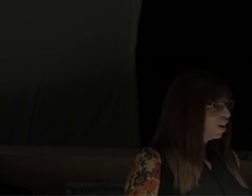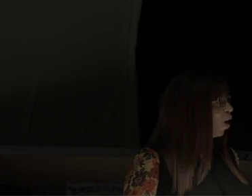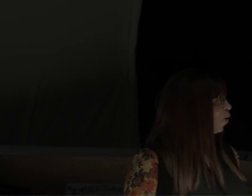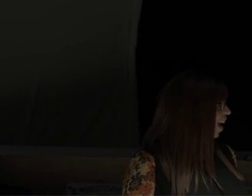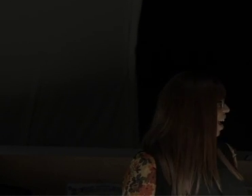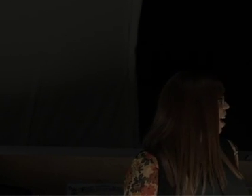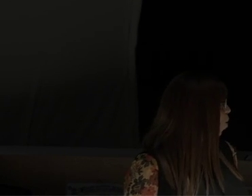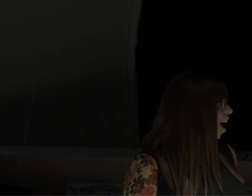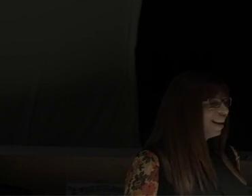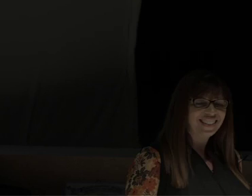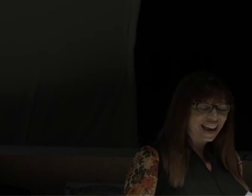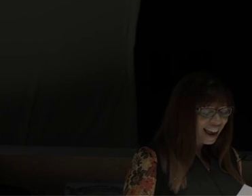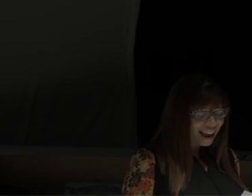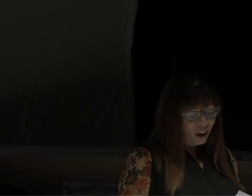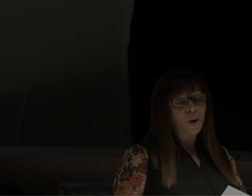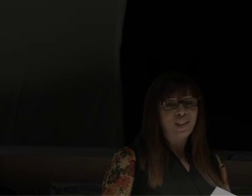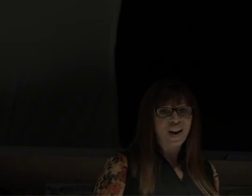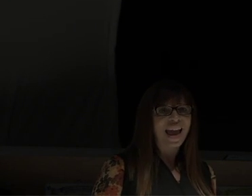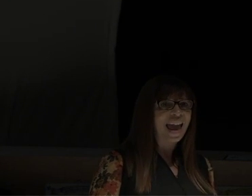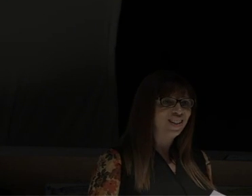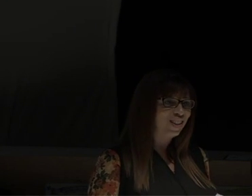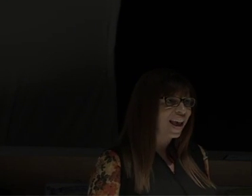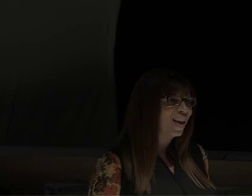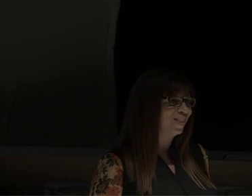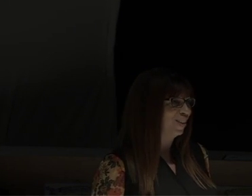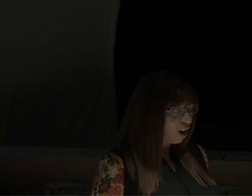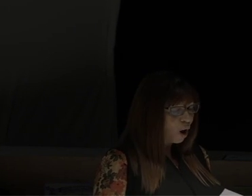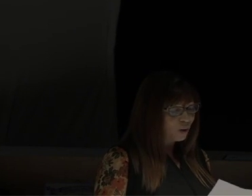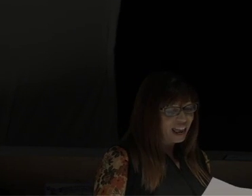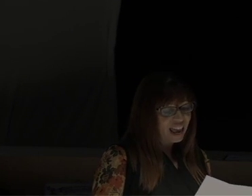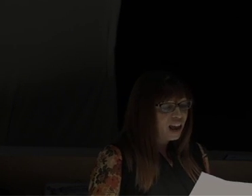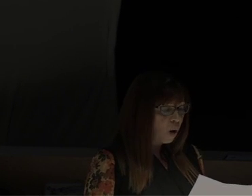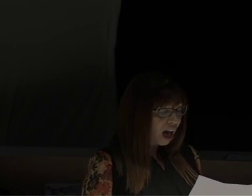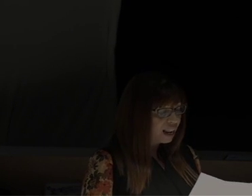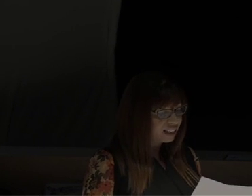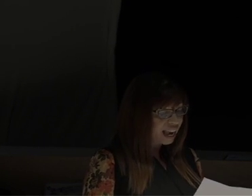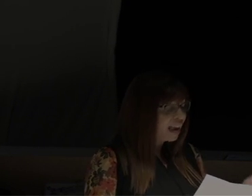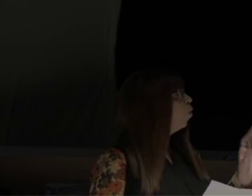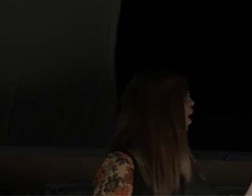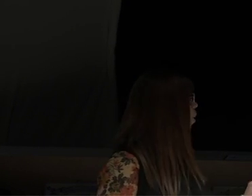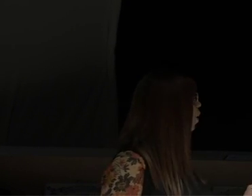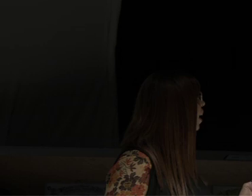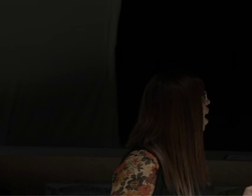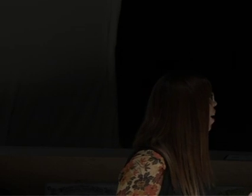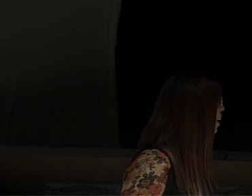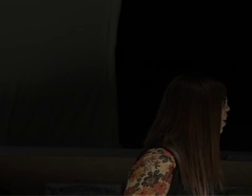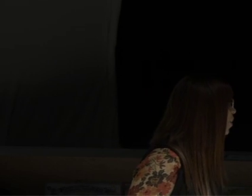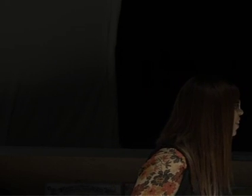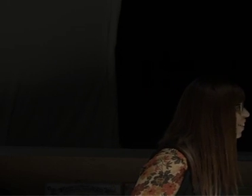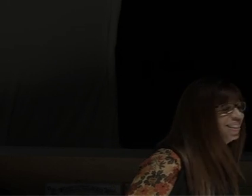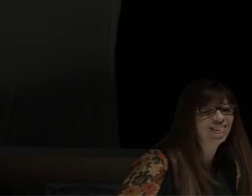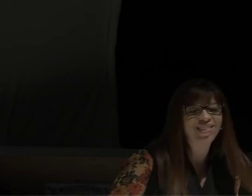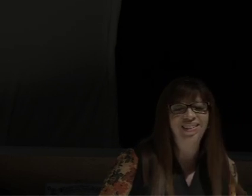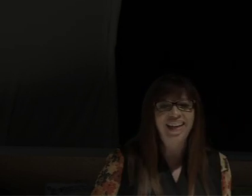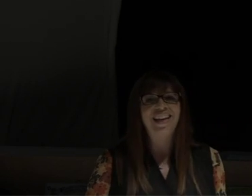There's only equality. When we join hands, there's only equality. When we are